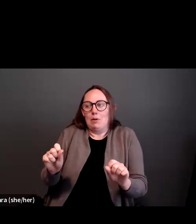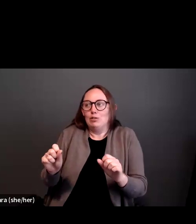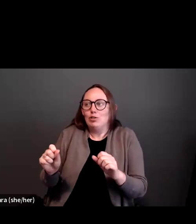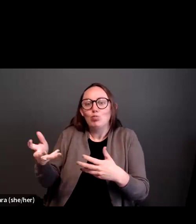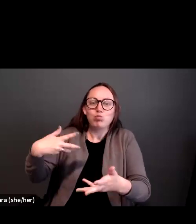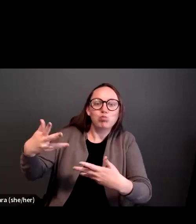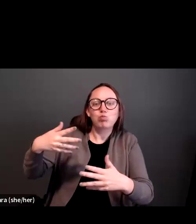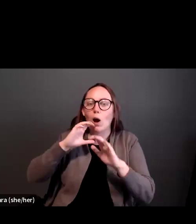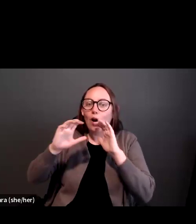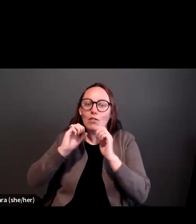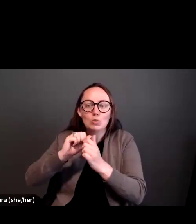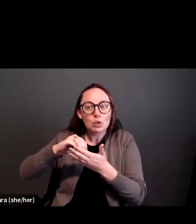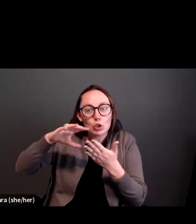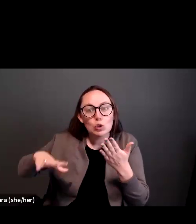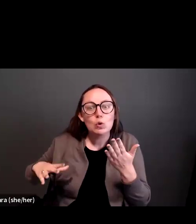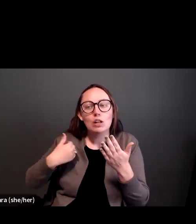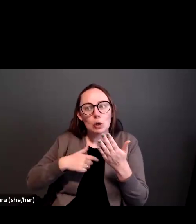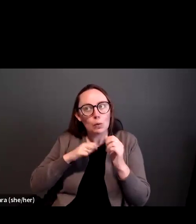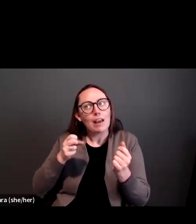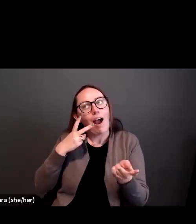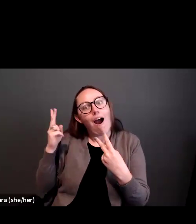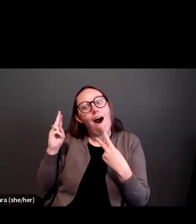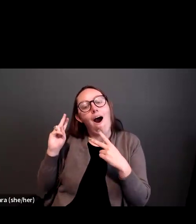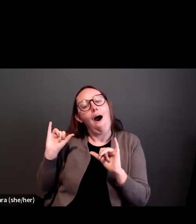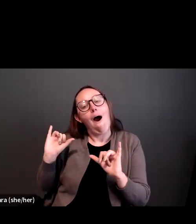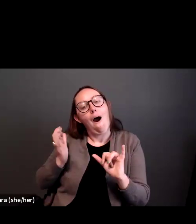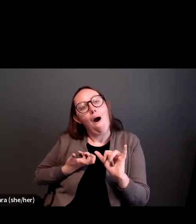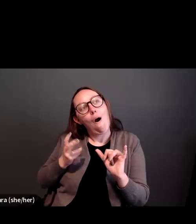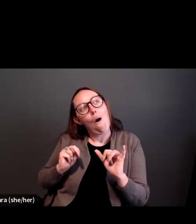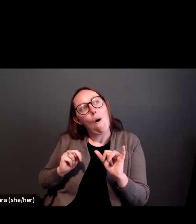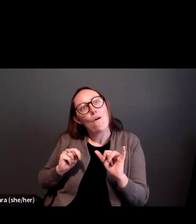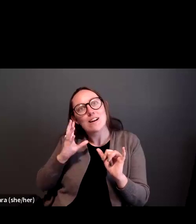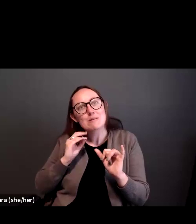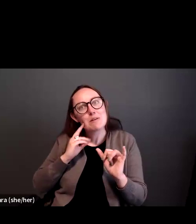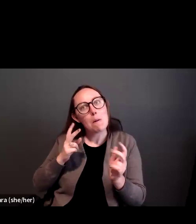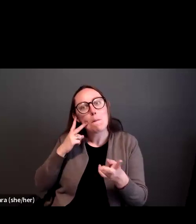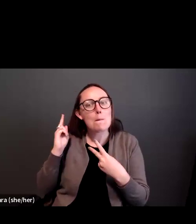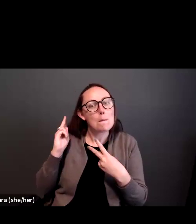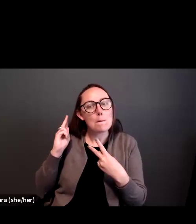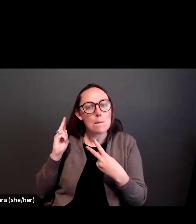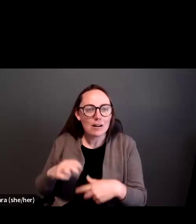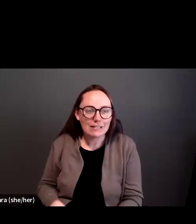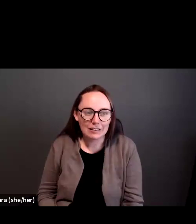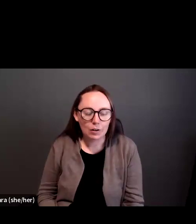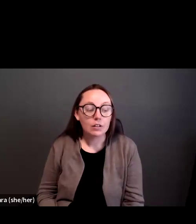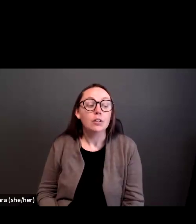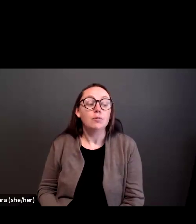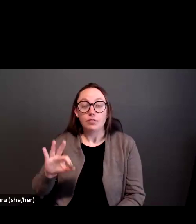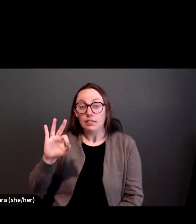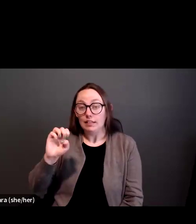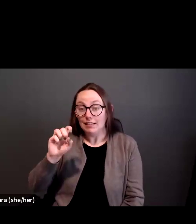on. So, fellowships engage students kind of at that higher end. They're spending a lot of time. But the biggest